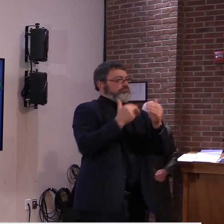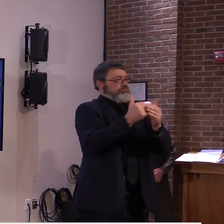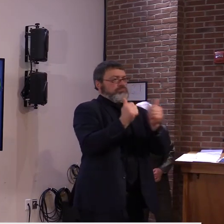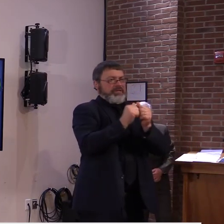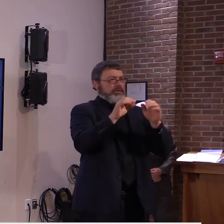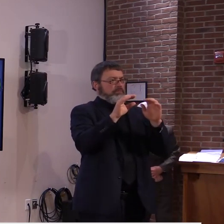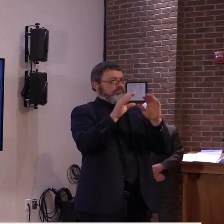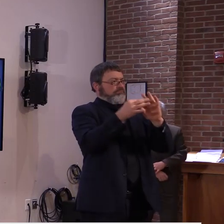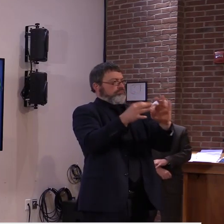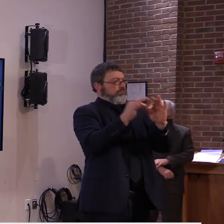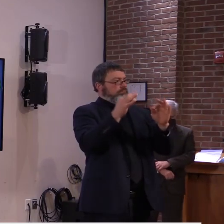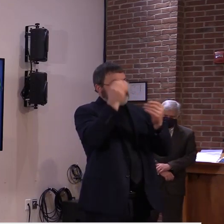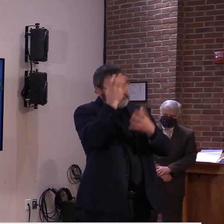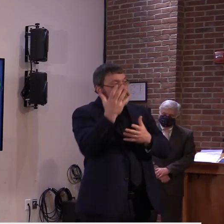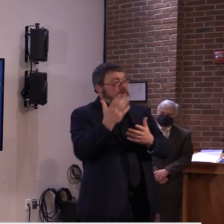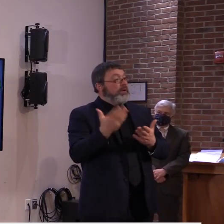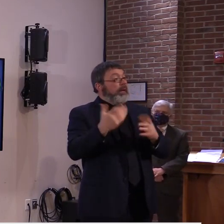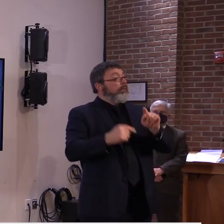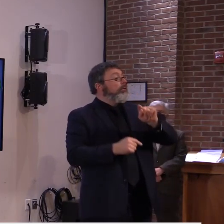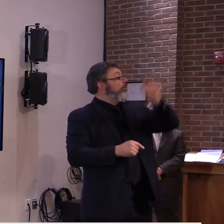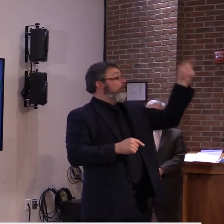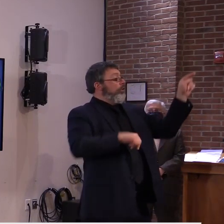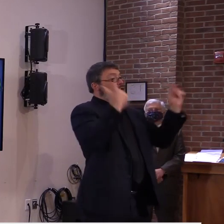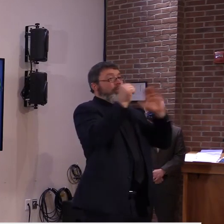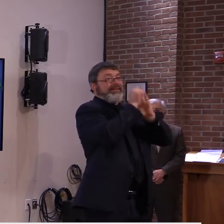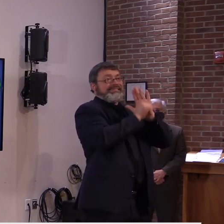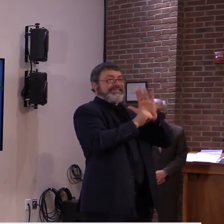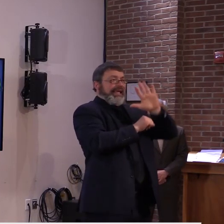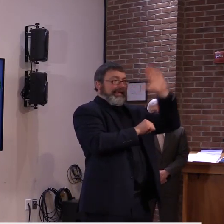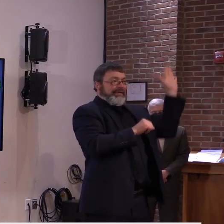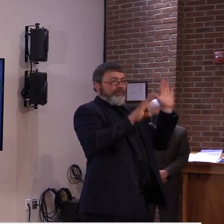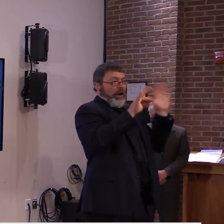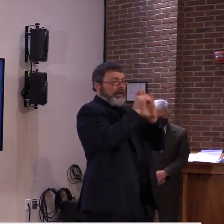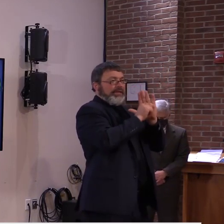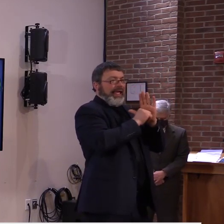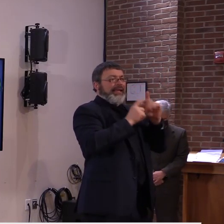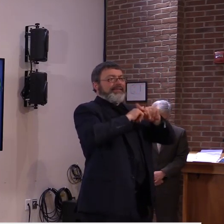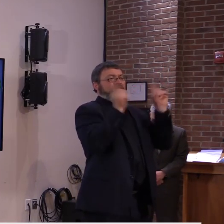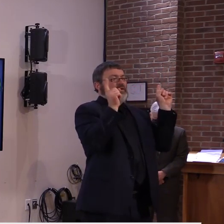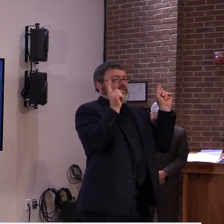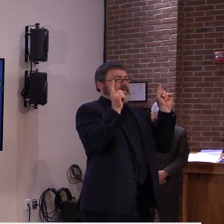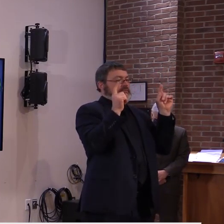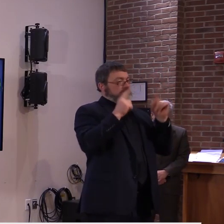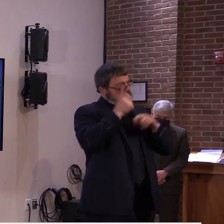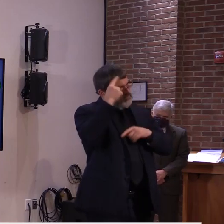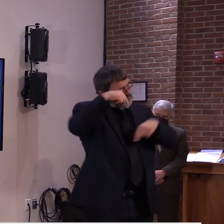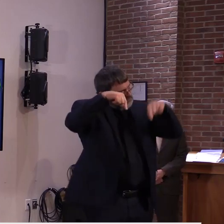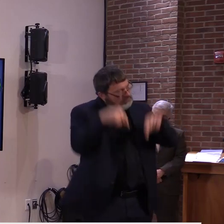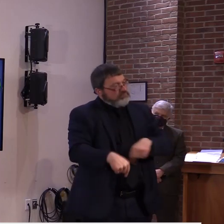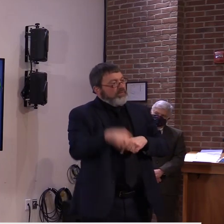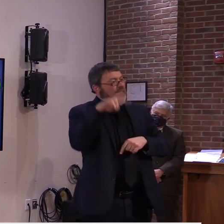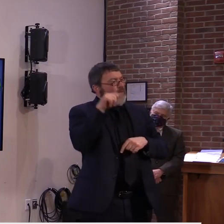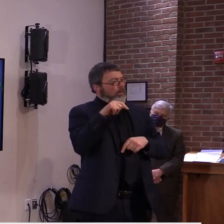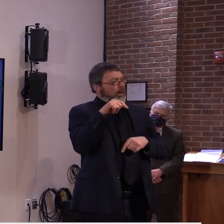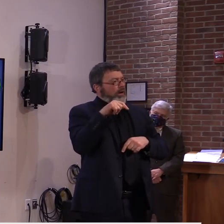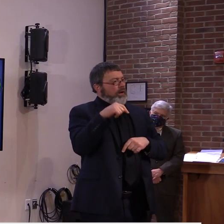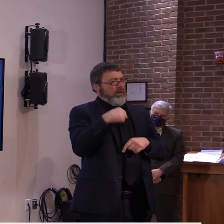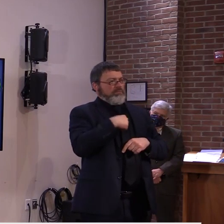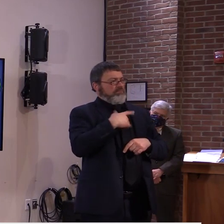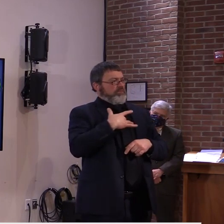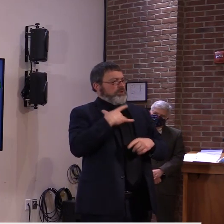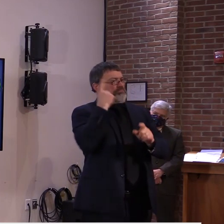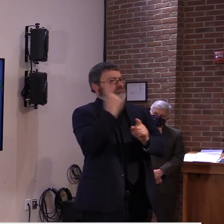conferences two times, what used to be three times a week, was helpful in trying to provide transparency.